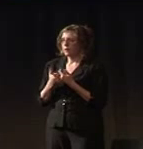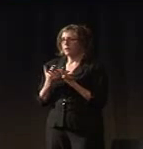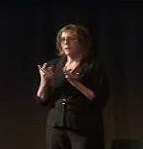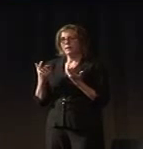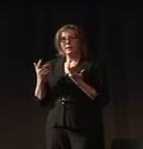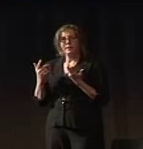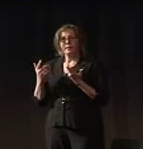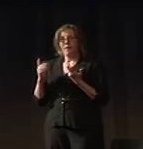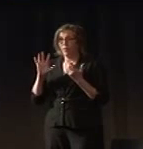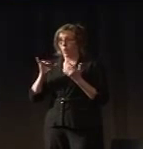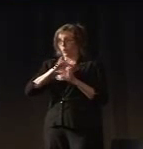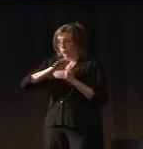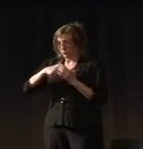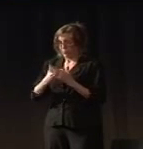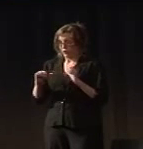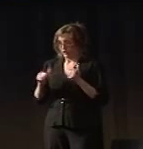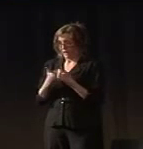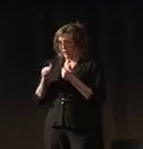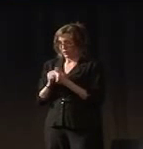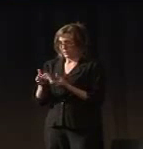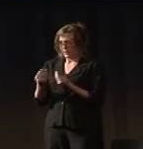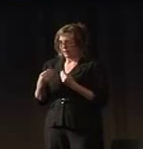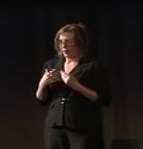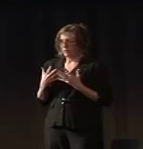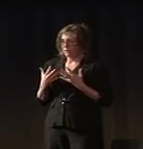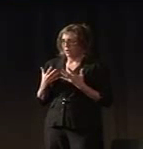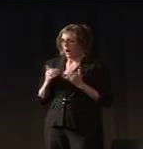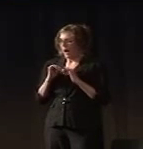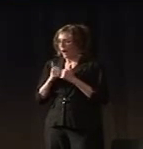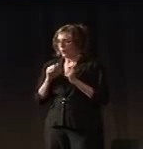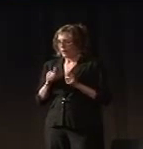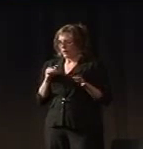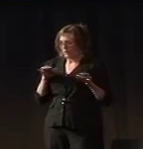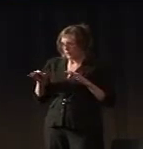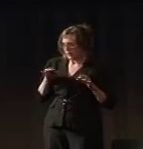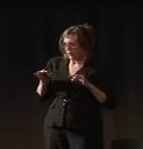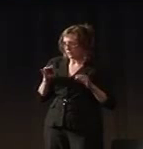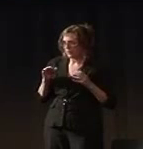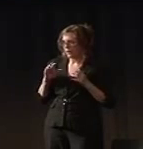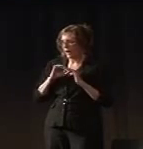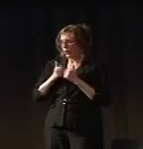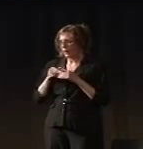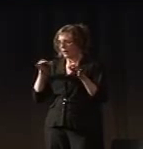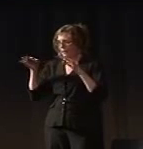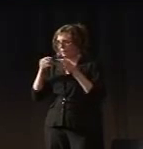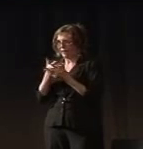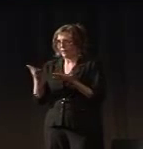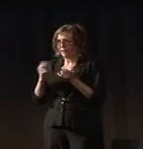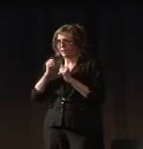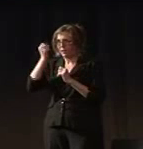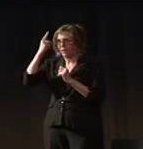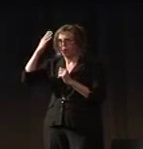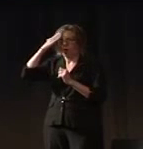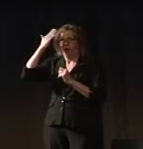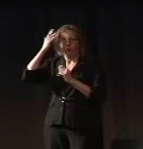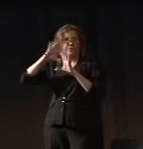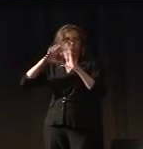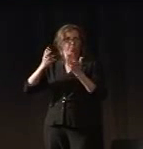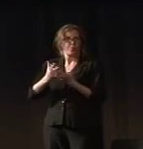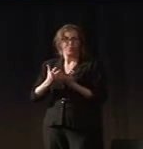of forms of knowledge production, of forms of meaningful democratic action, that simply saying